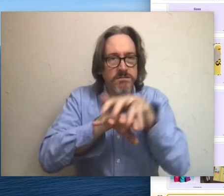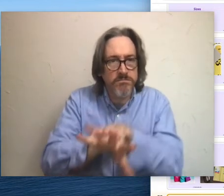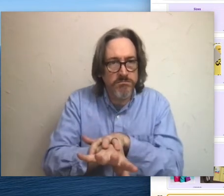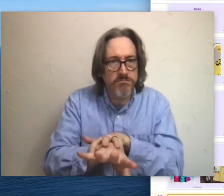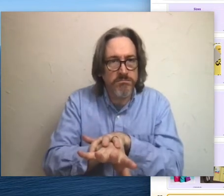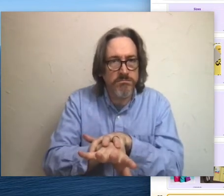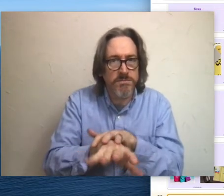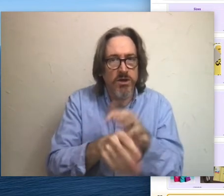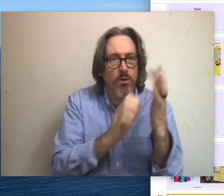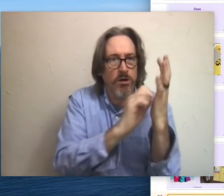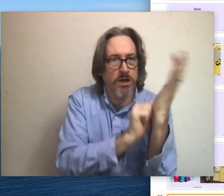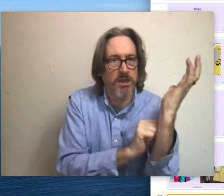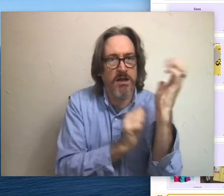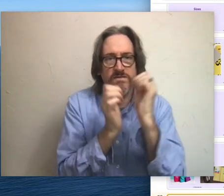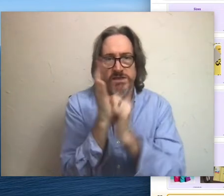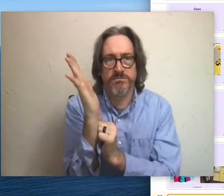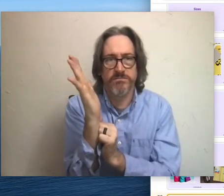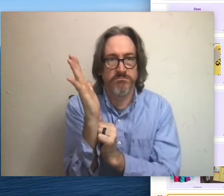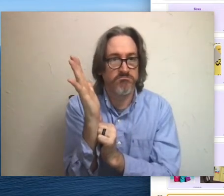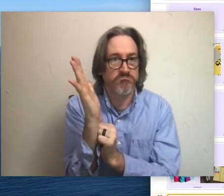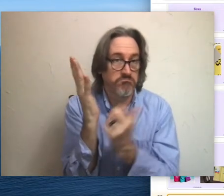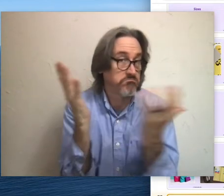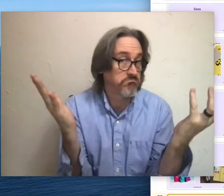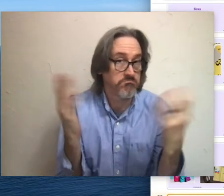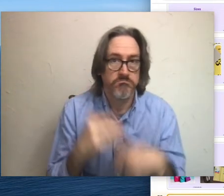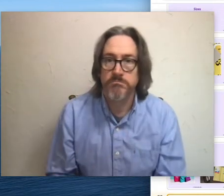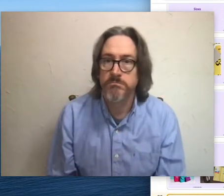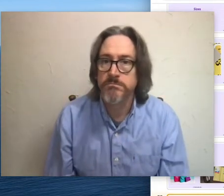Gloves or gloves.